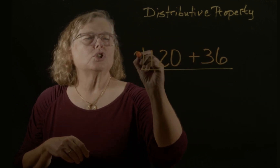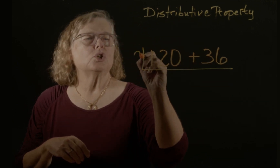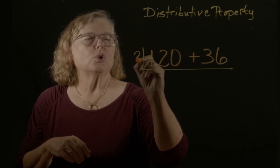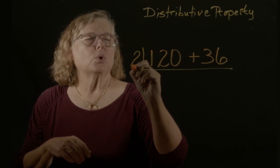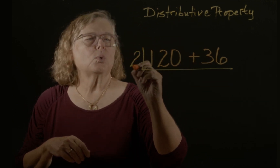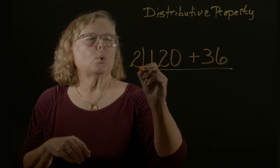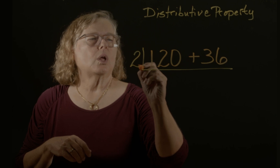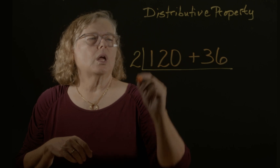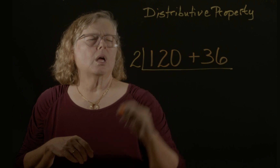that 2 out.